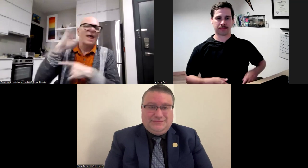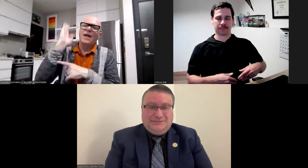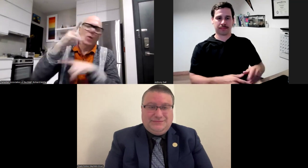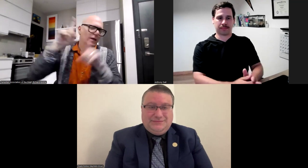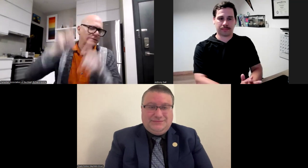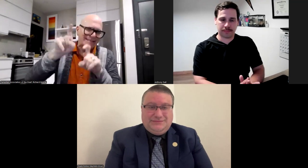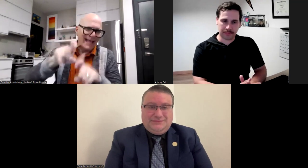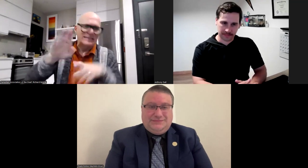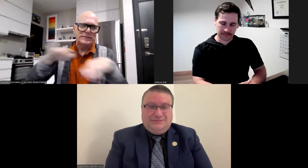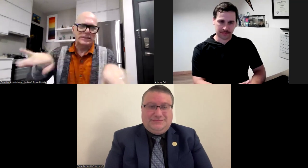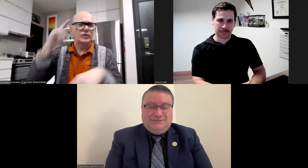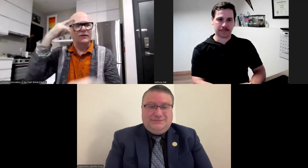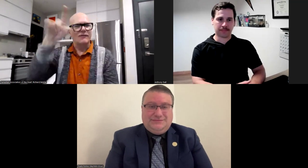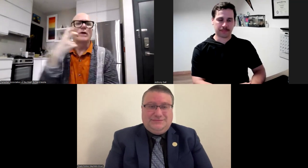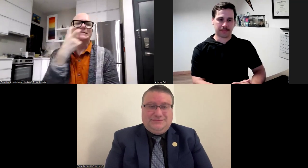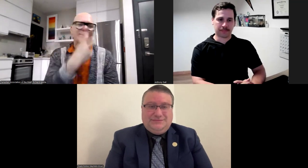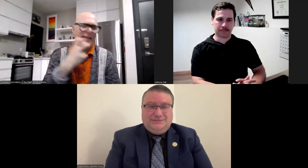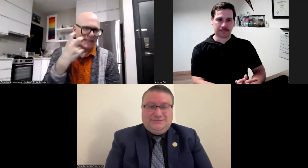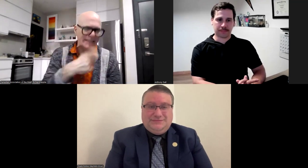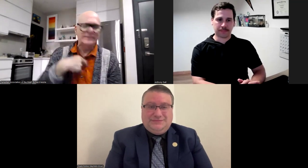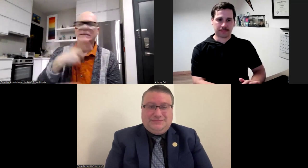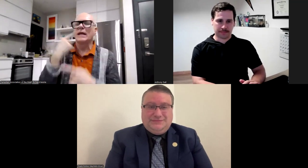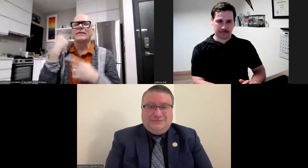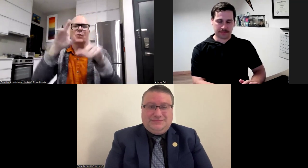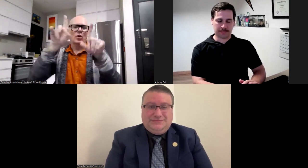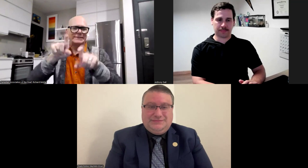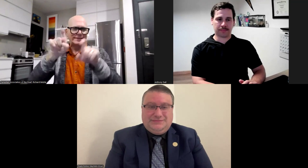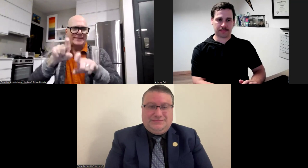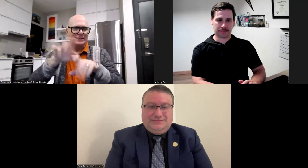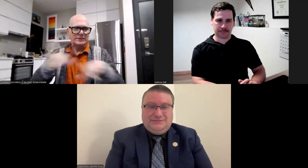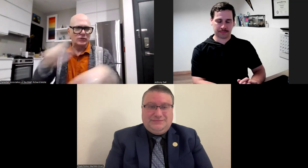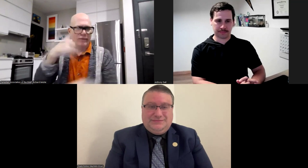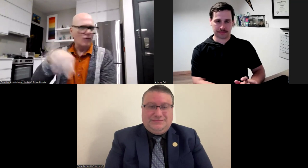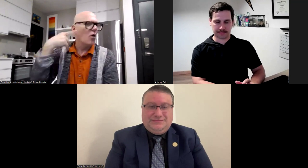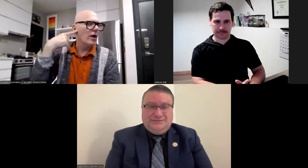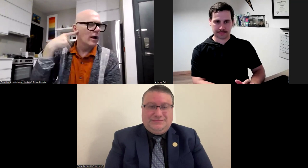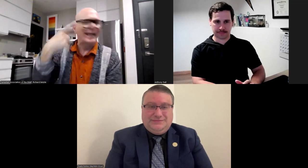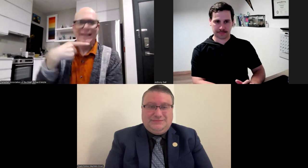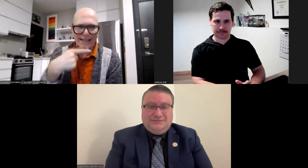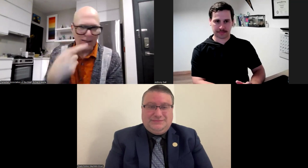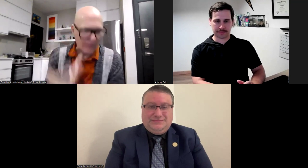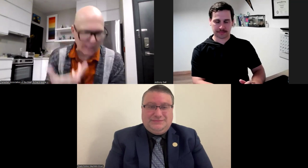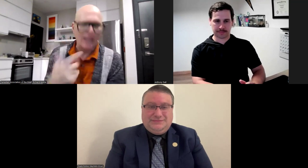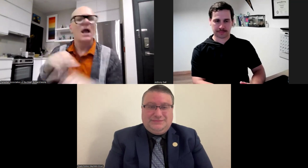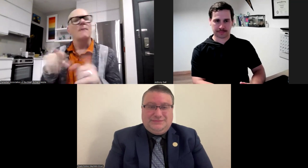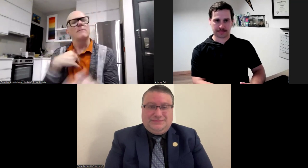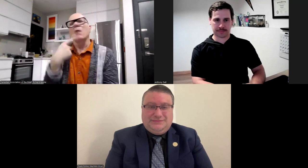Uh, of course, they are going to test children for speech and hearing. They are